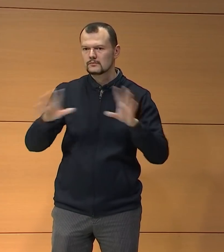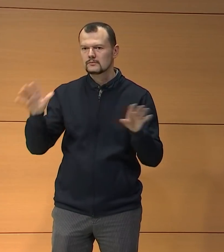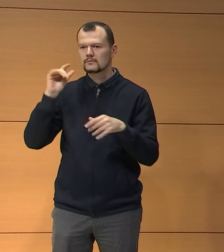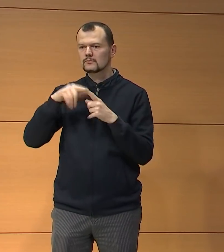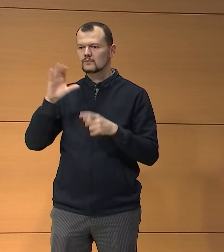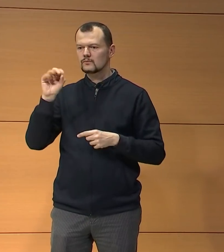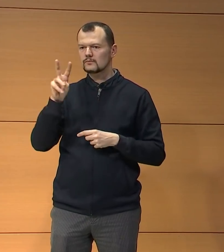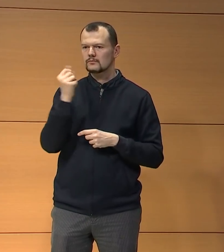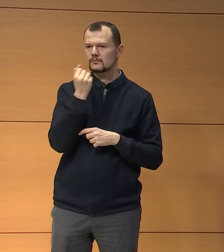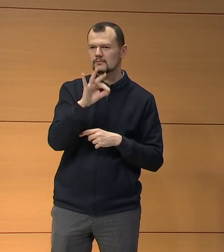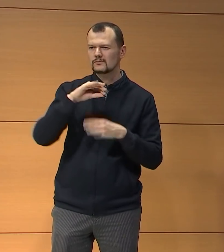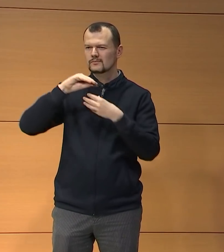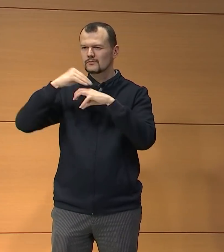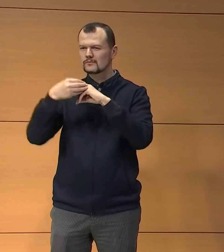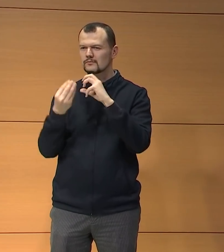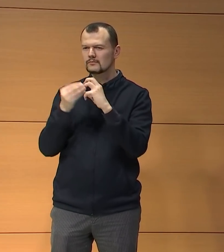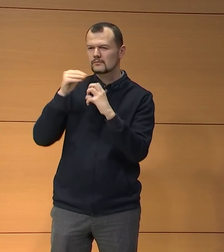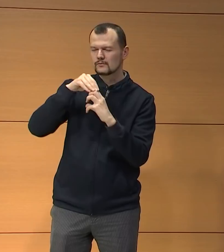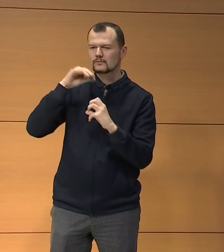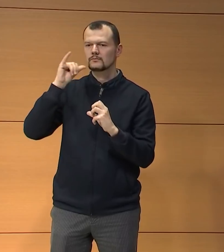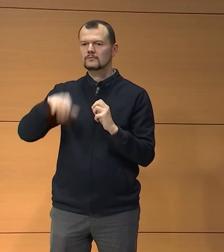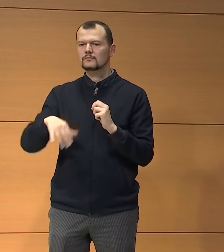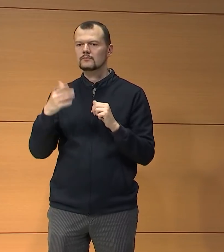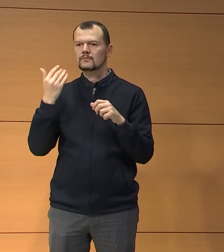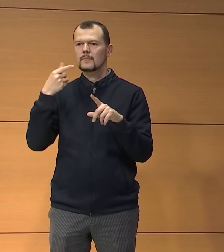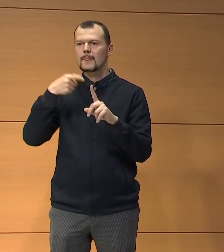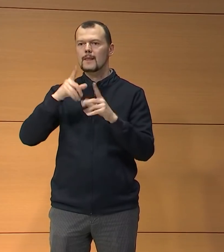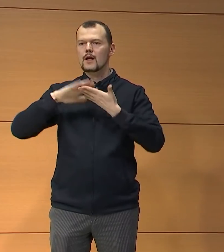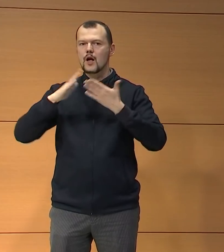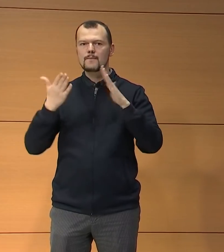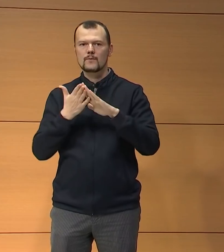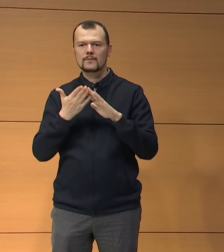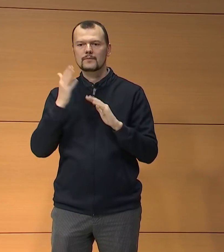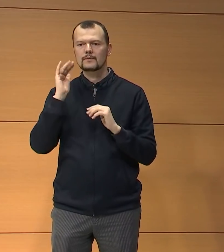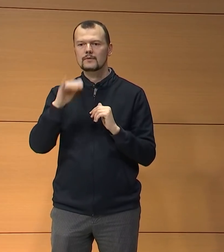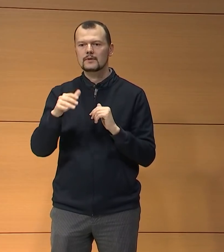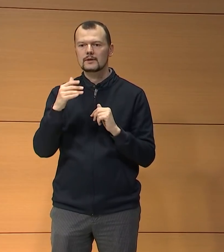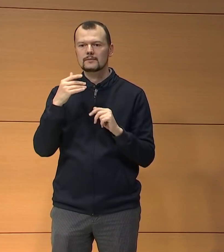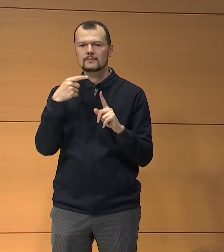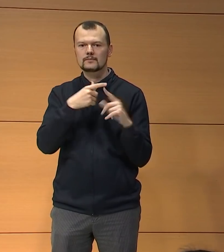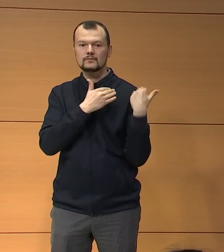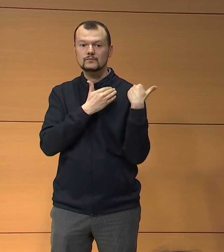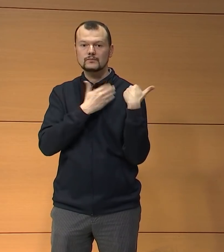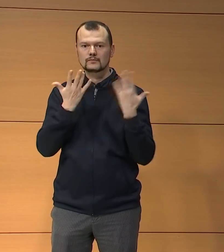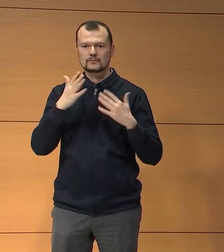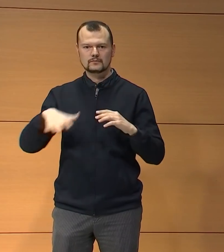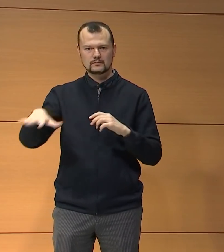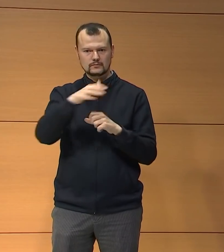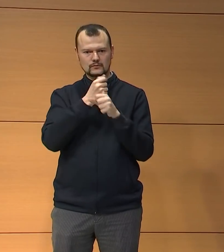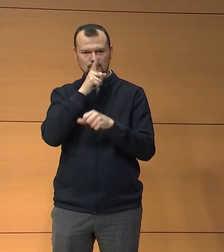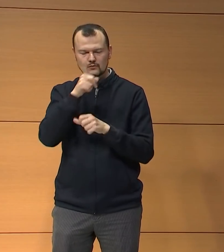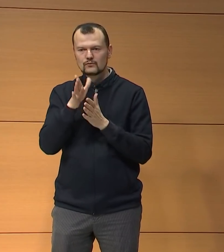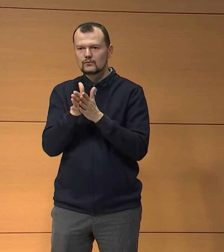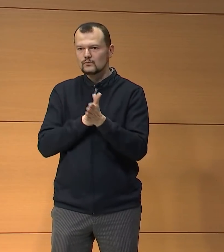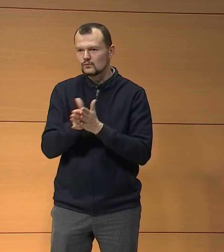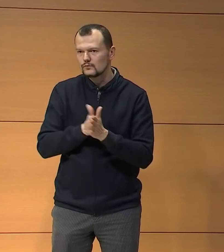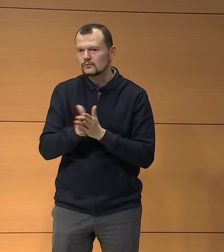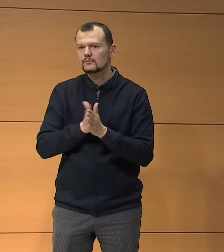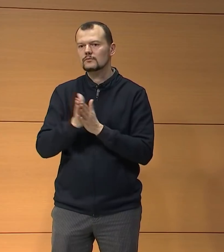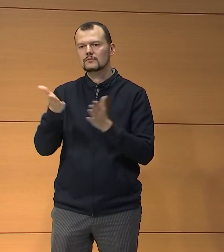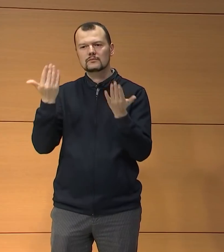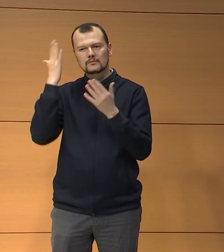Every resident has the responsibility to practice good respiratory and hand hygiene and to stay home when